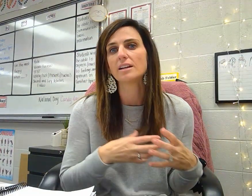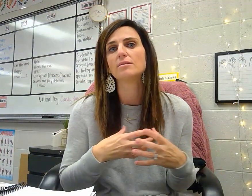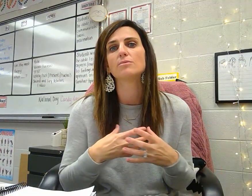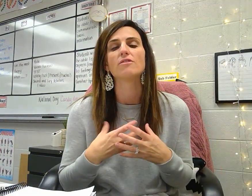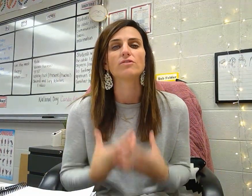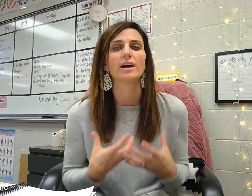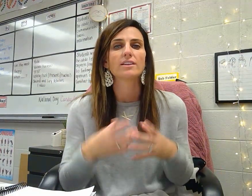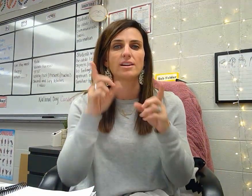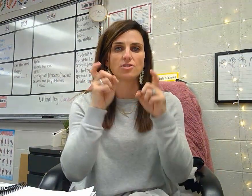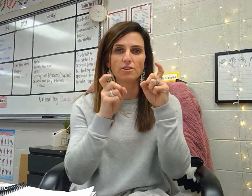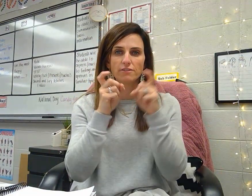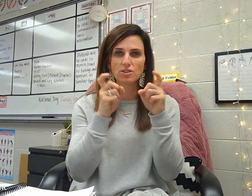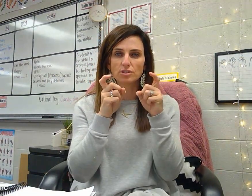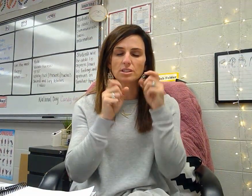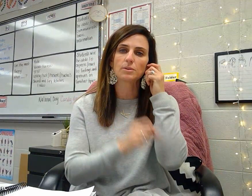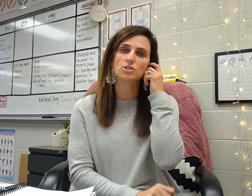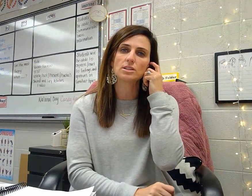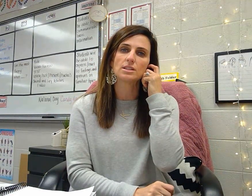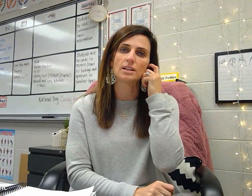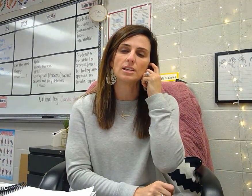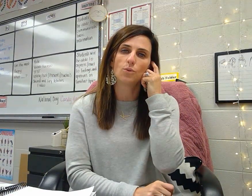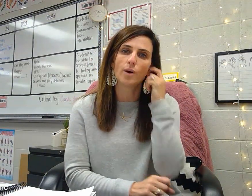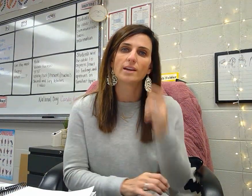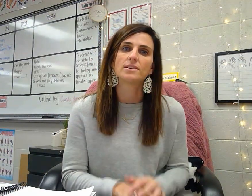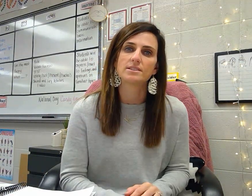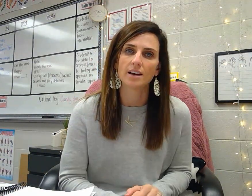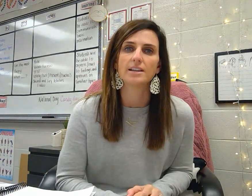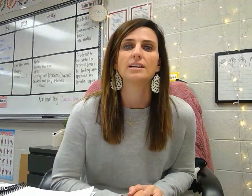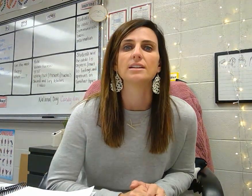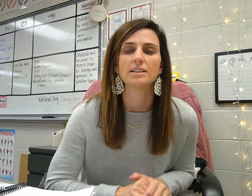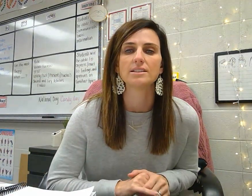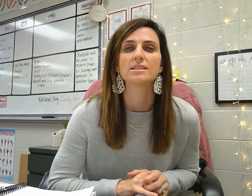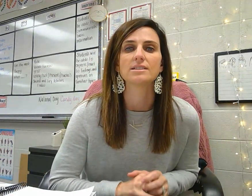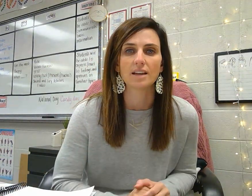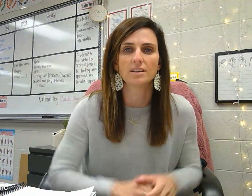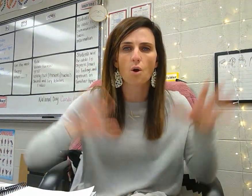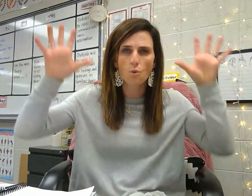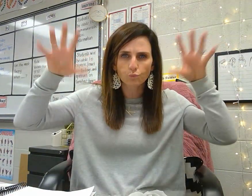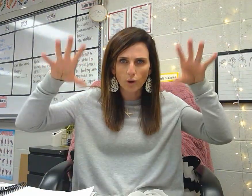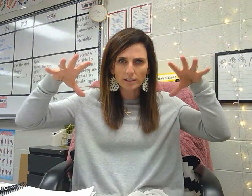outside, reflect that in your facial expressions and in the way the sign is signed.